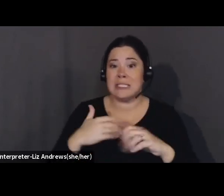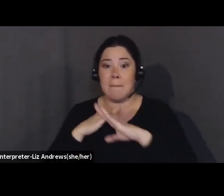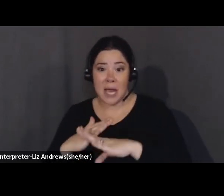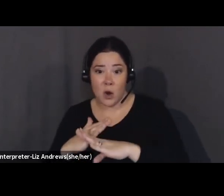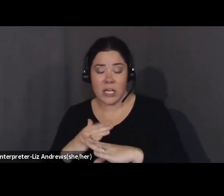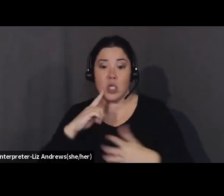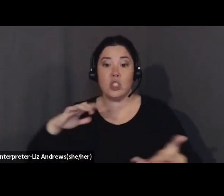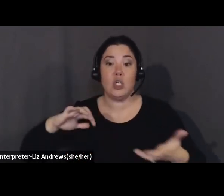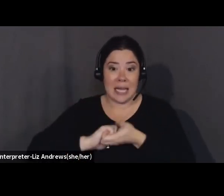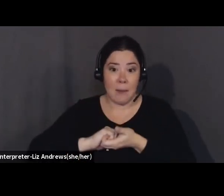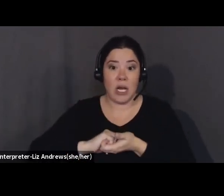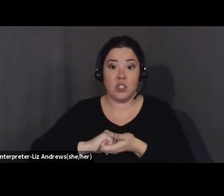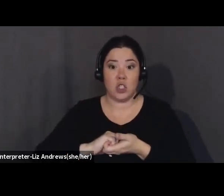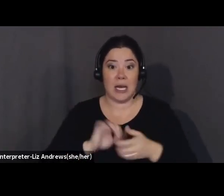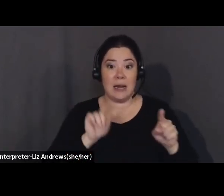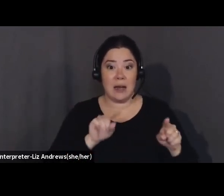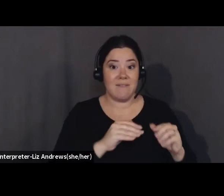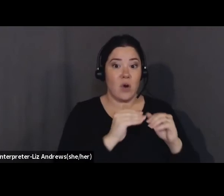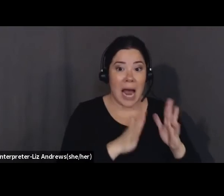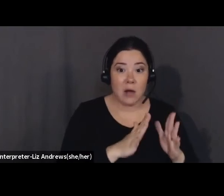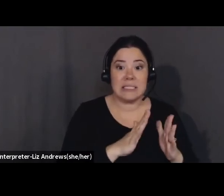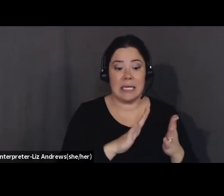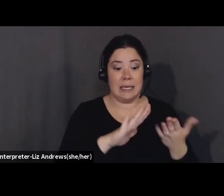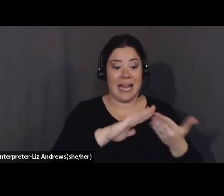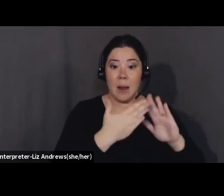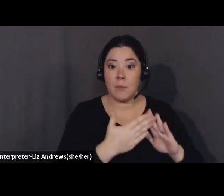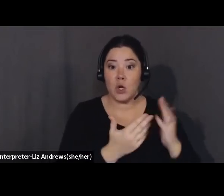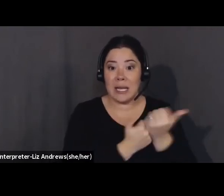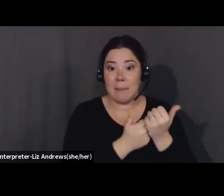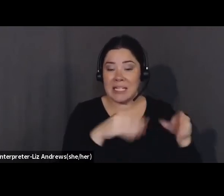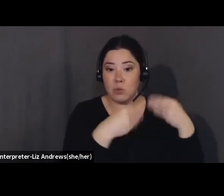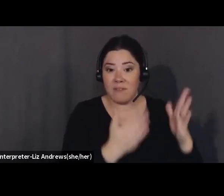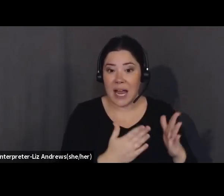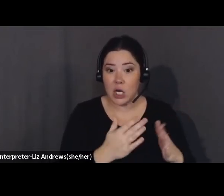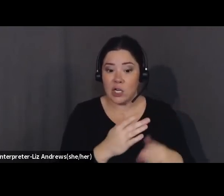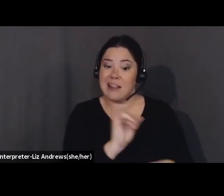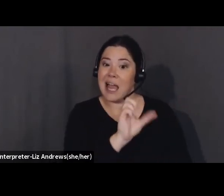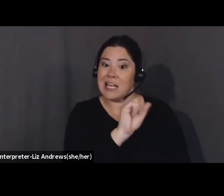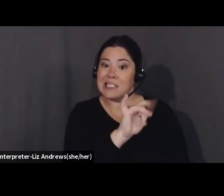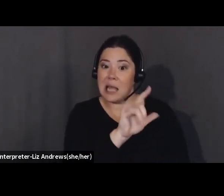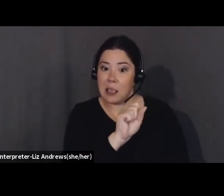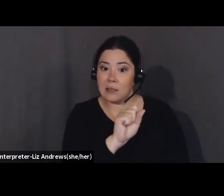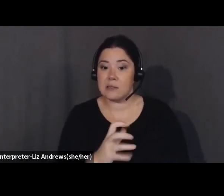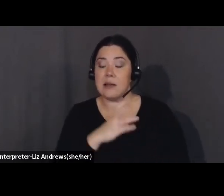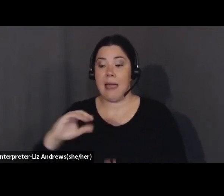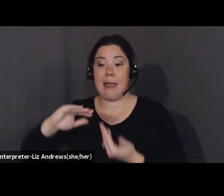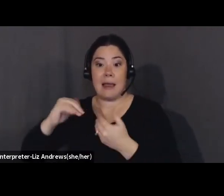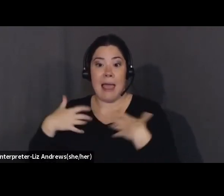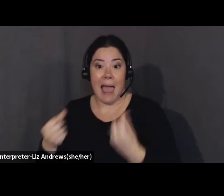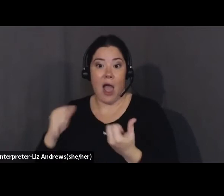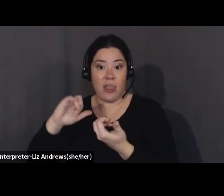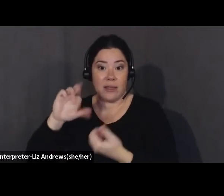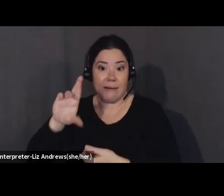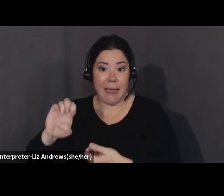between healthcare organizations and community-based providers such as CILs, and